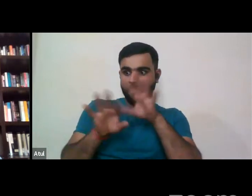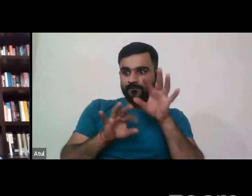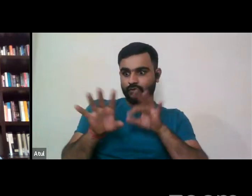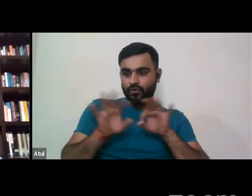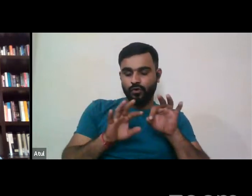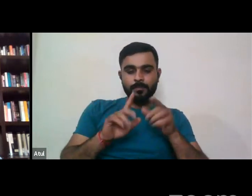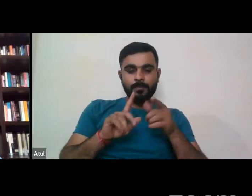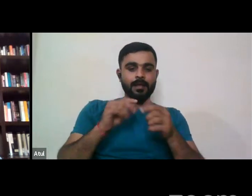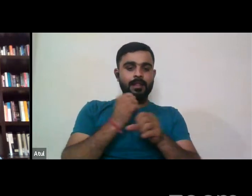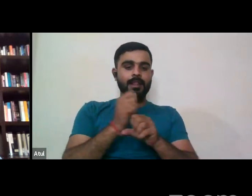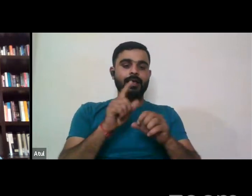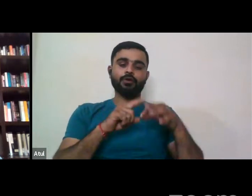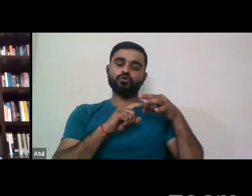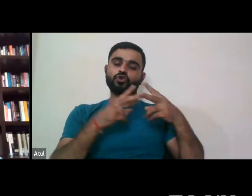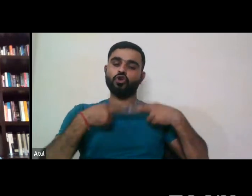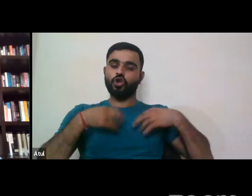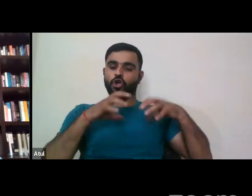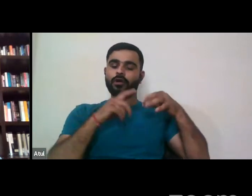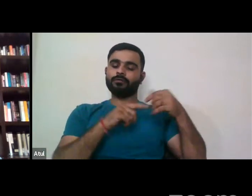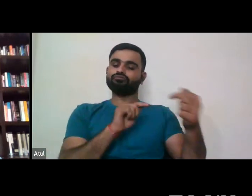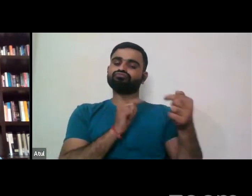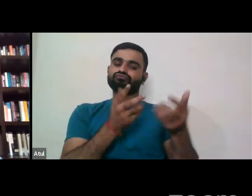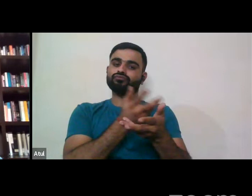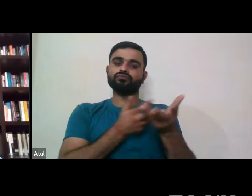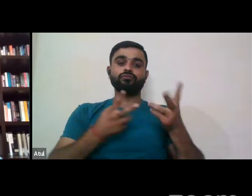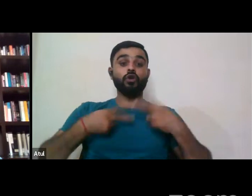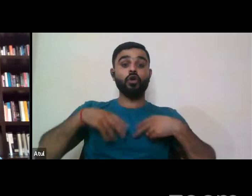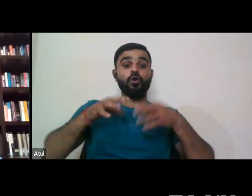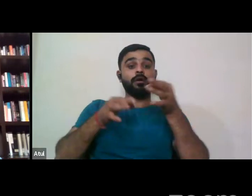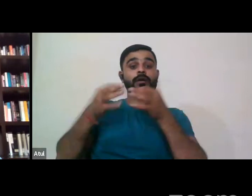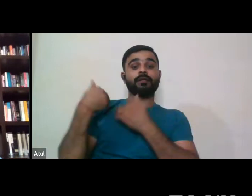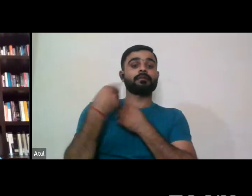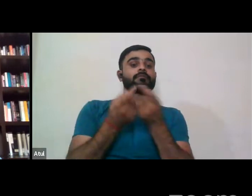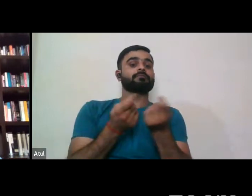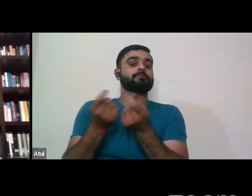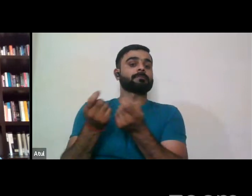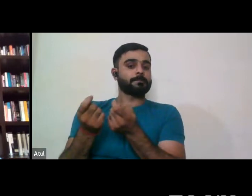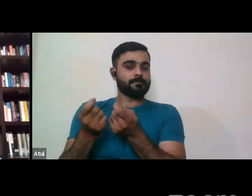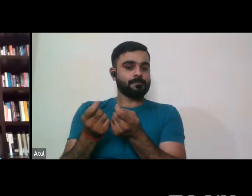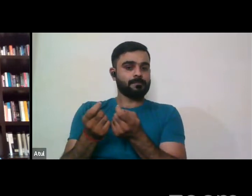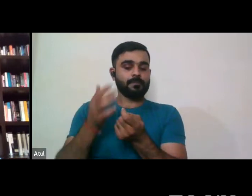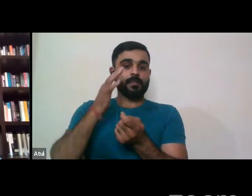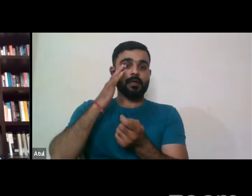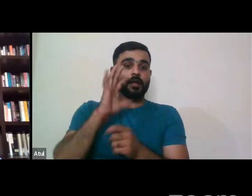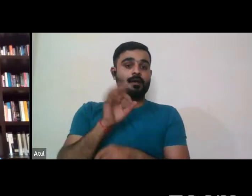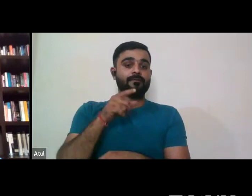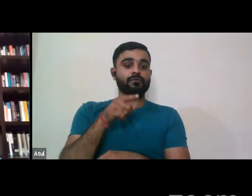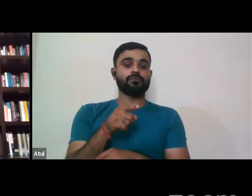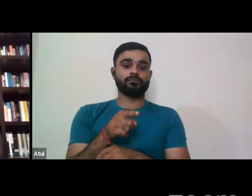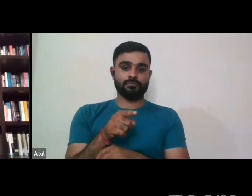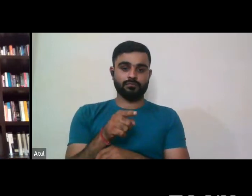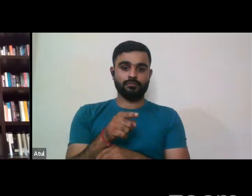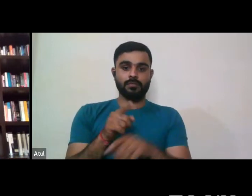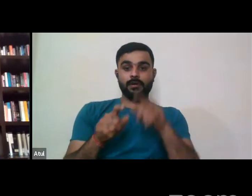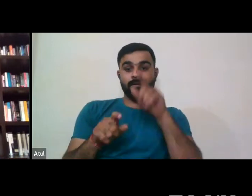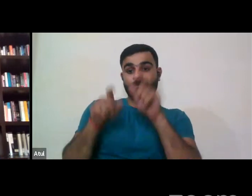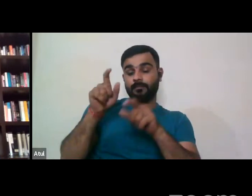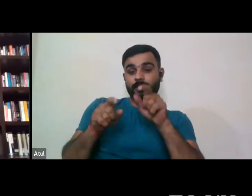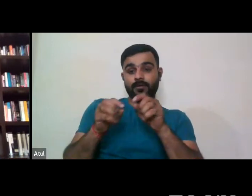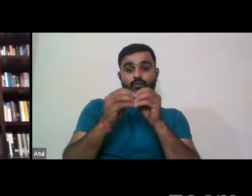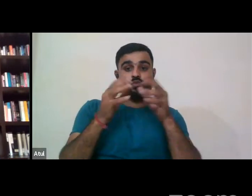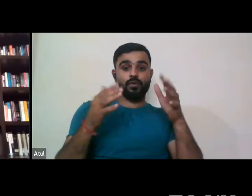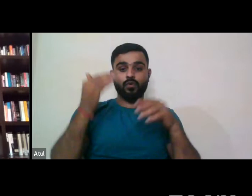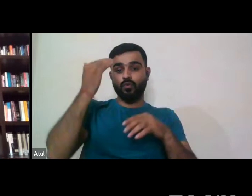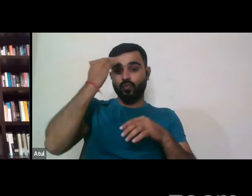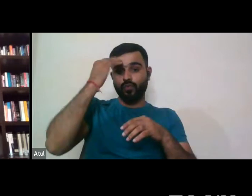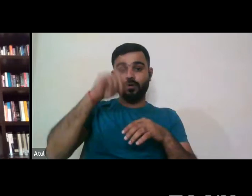constitutional questions that the court handles. Therefore, it is important for the public at large to know